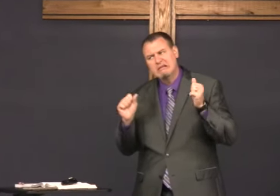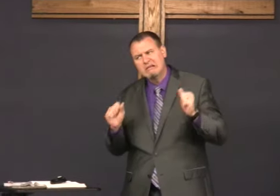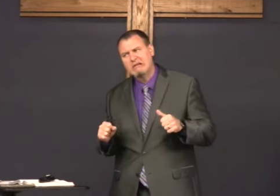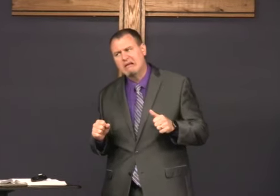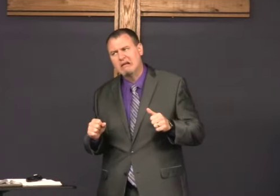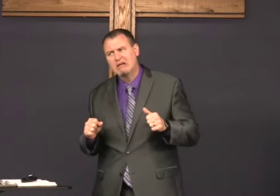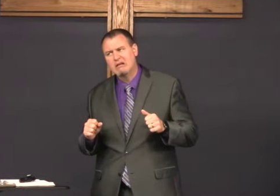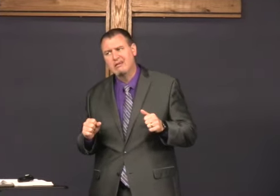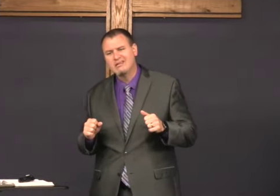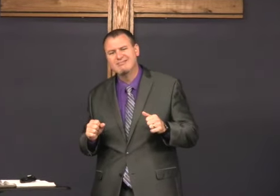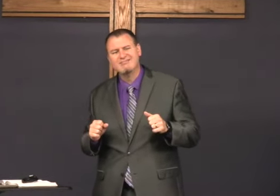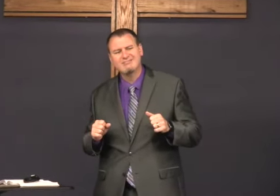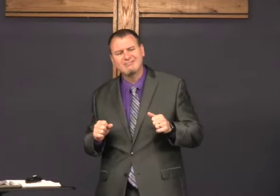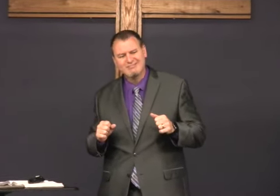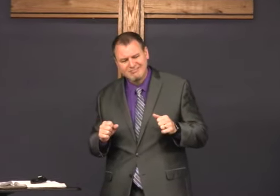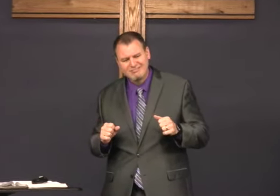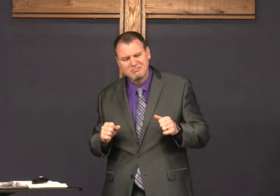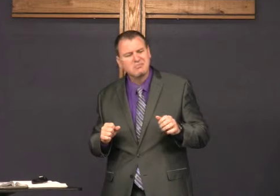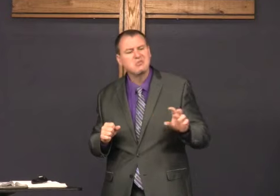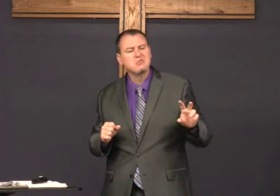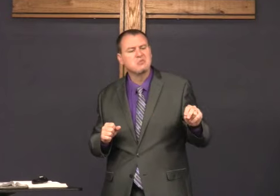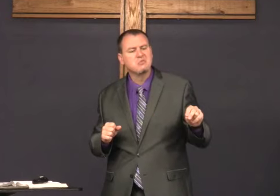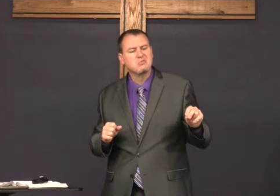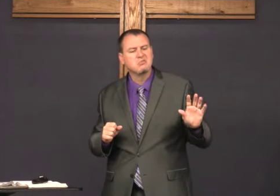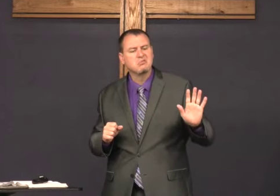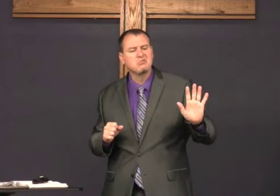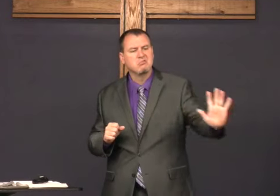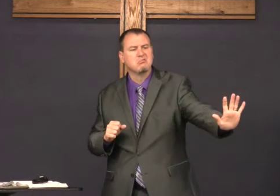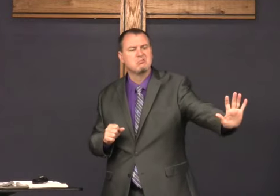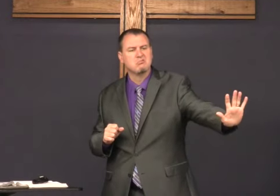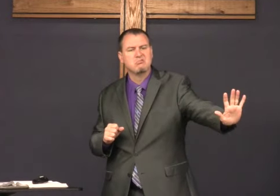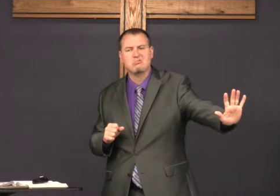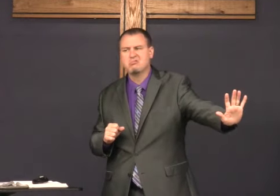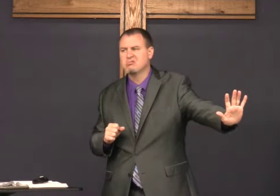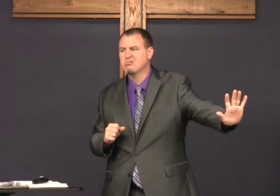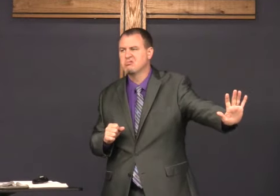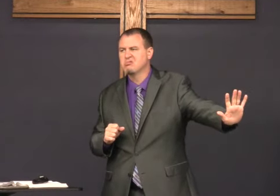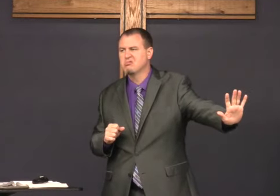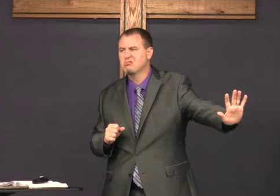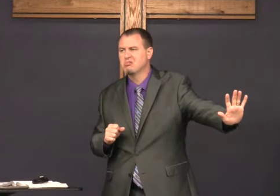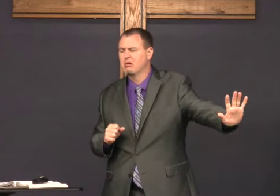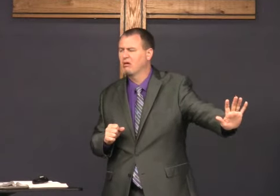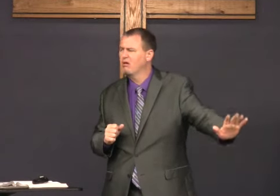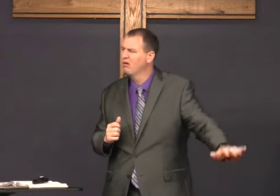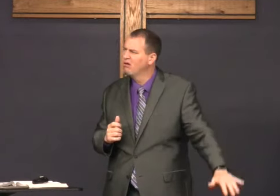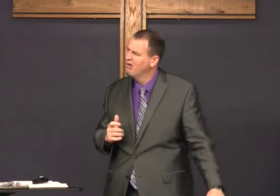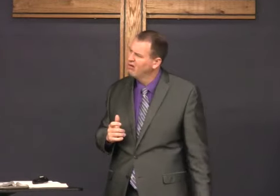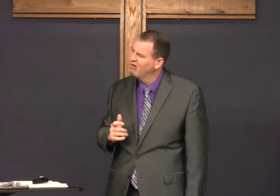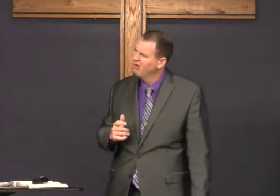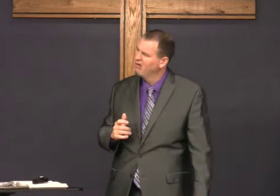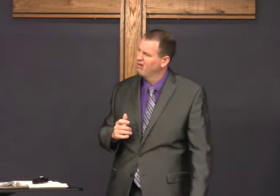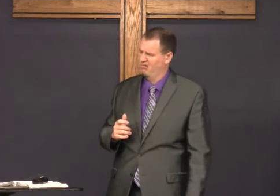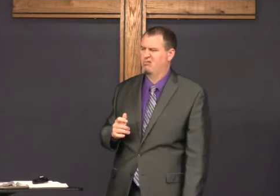I know you have the ability to do this. Can you do it? You say no. Push them away.